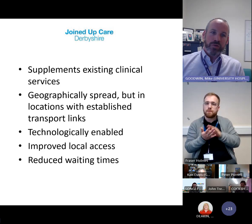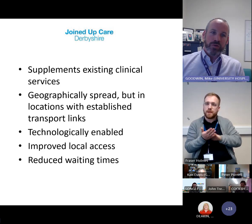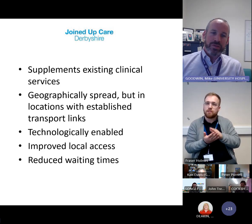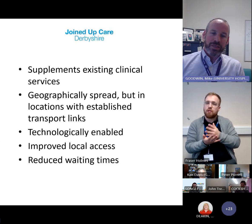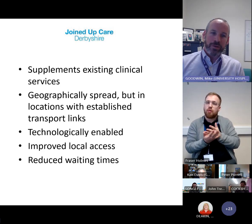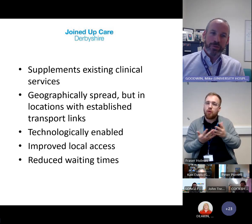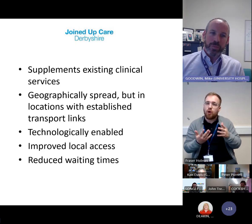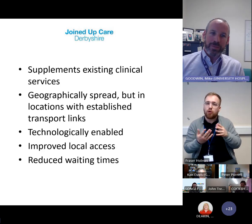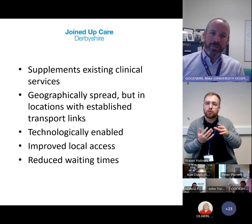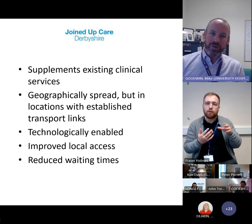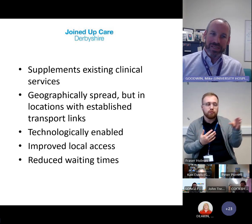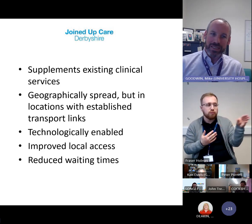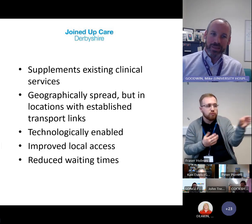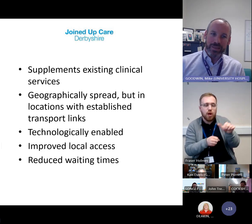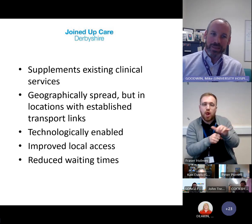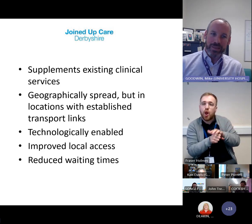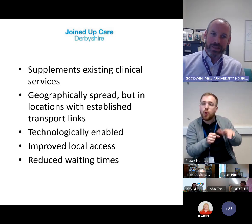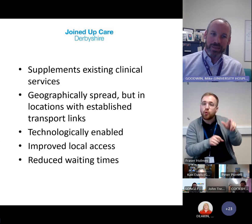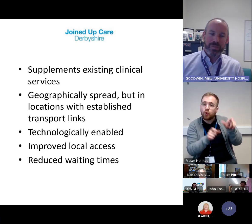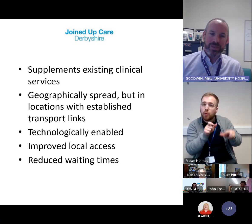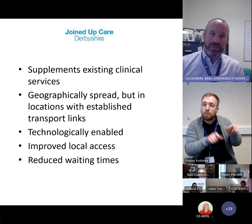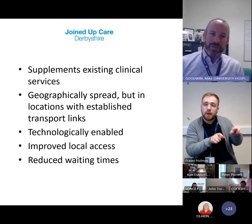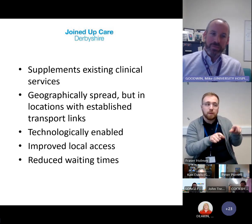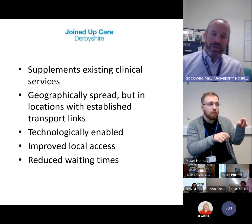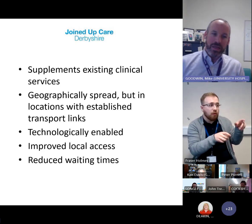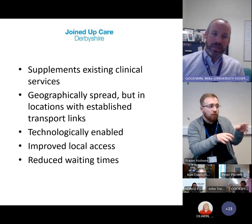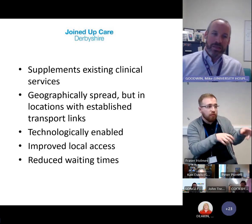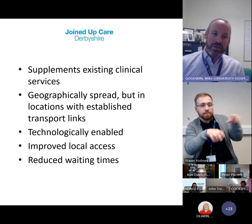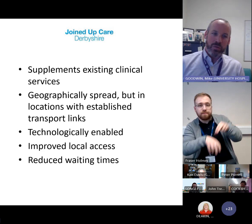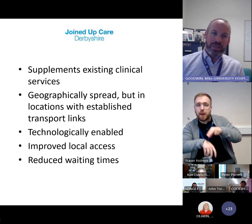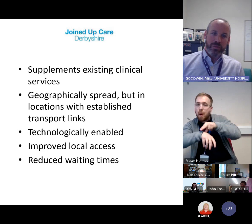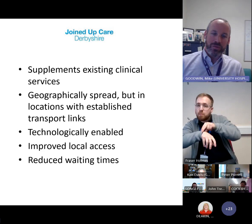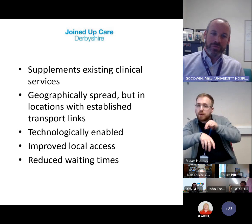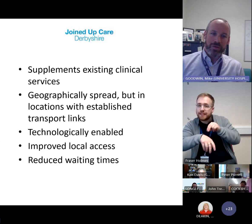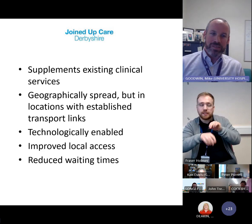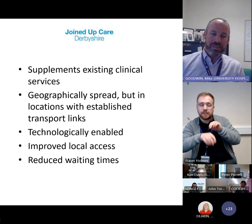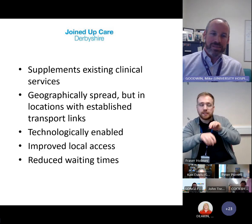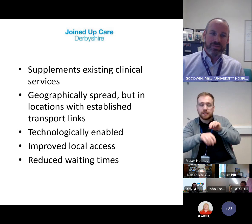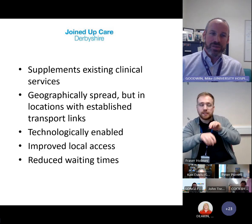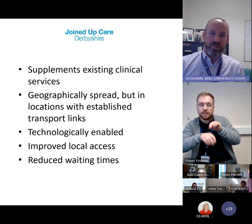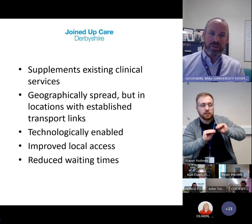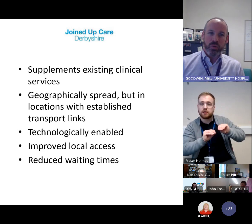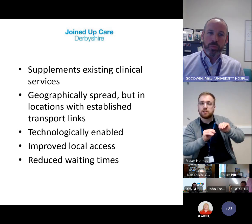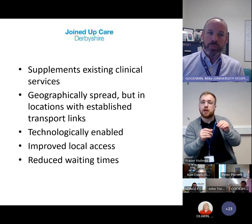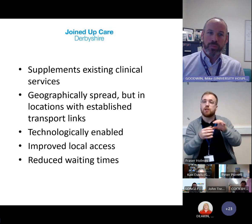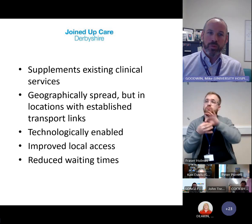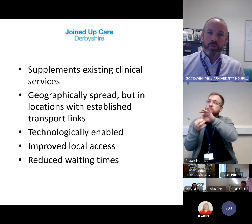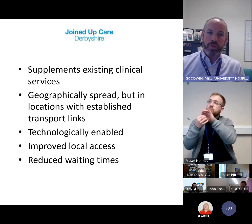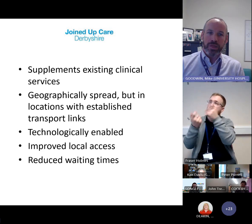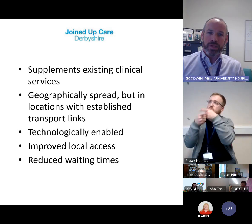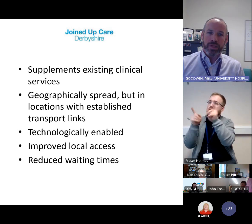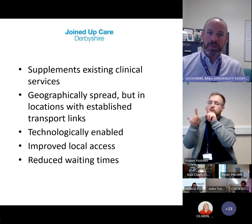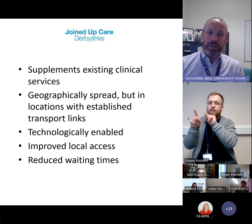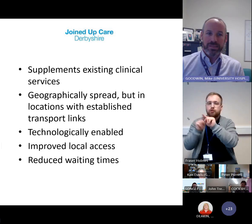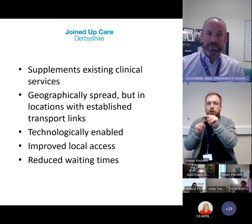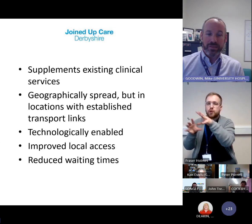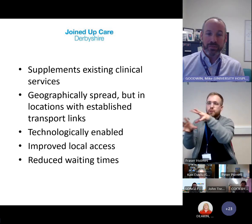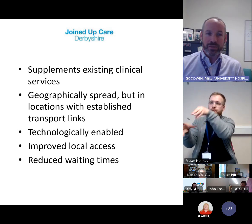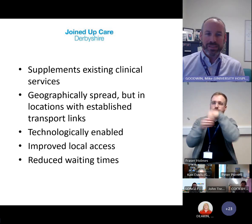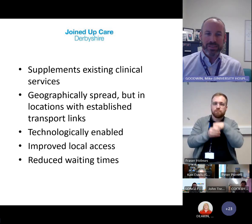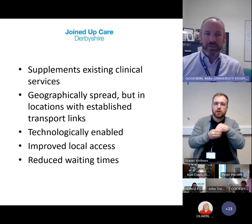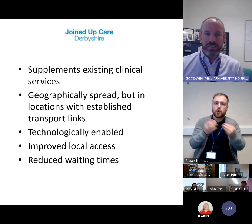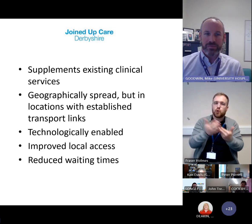including recruiting local people and taking them through apprenticeships and working with universities, etc., to bring more colleagues